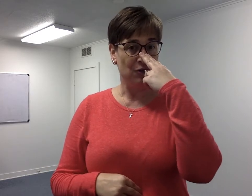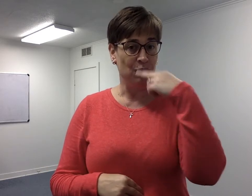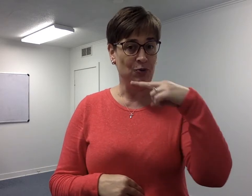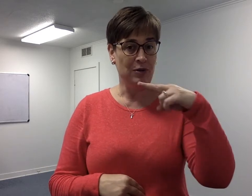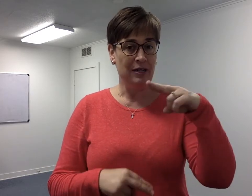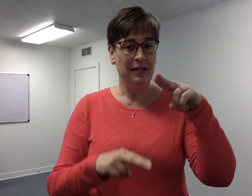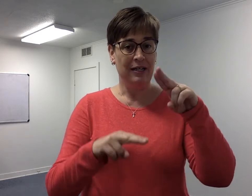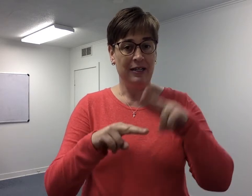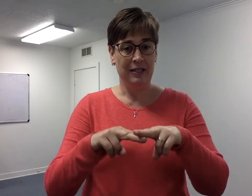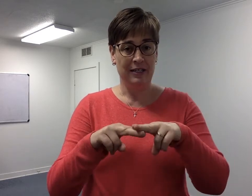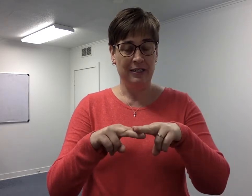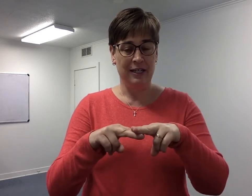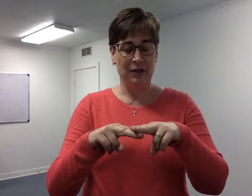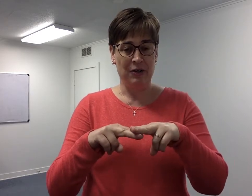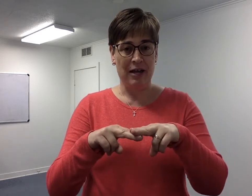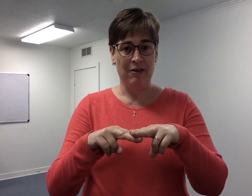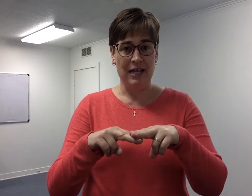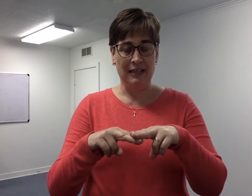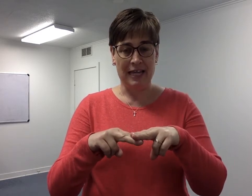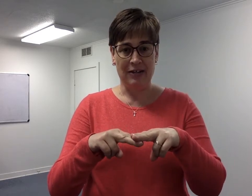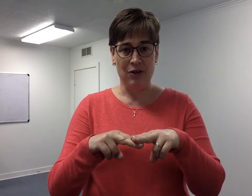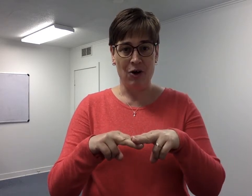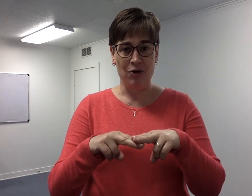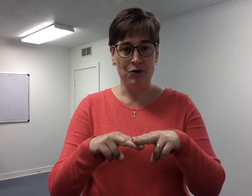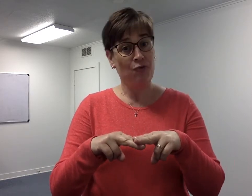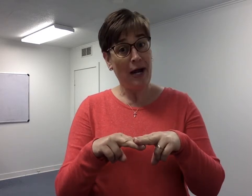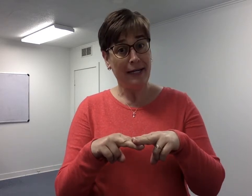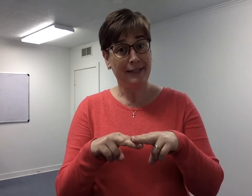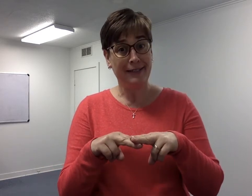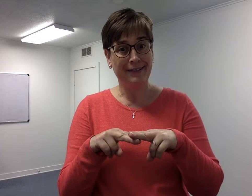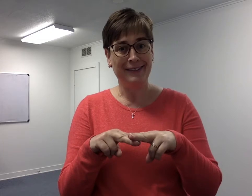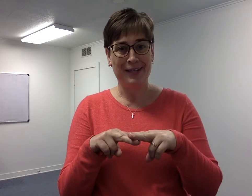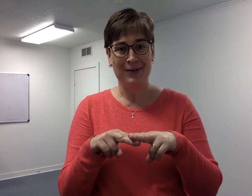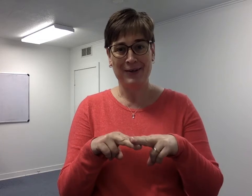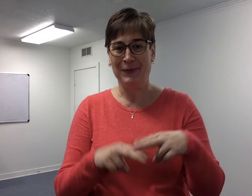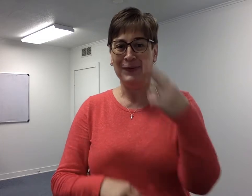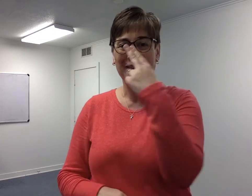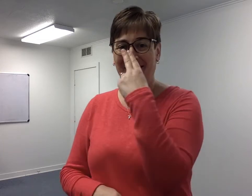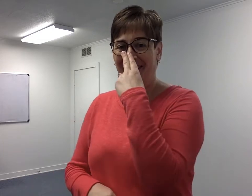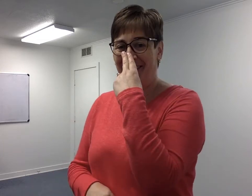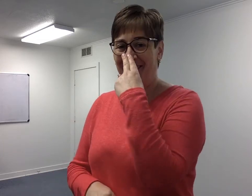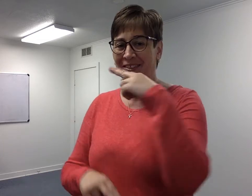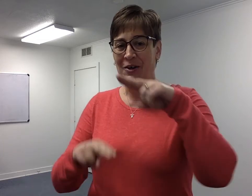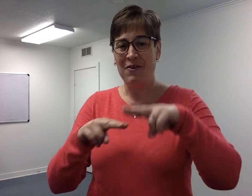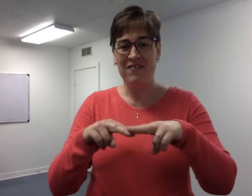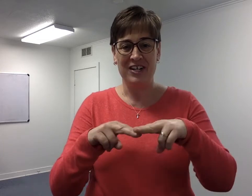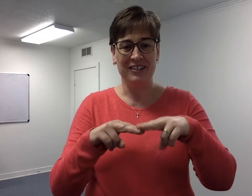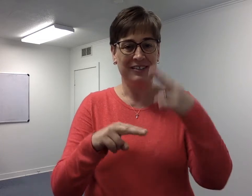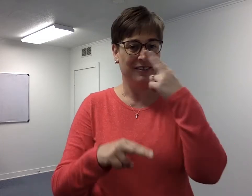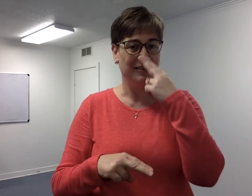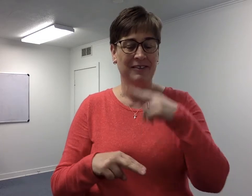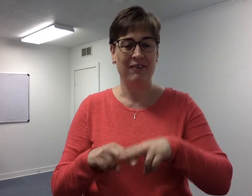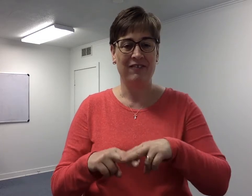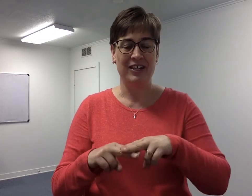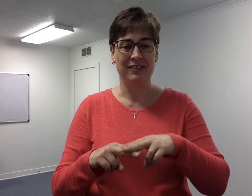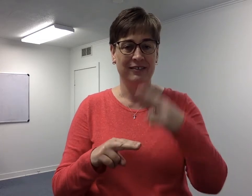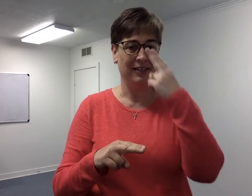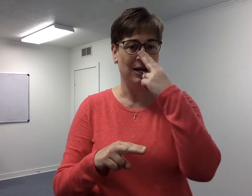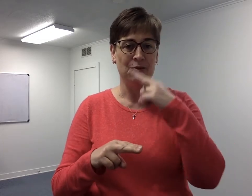U is going to go down and land on your right letter U. So fun, fun. That was